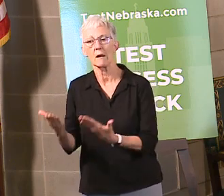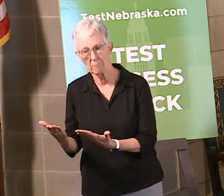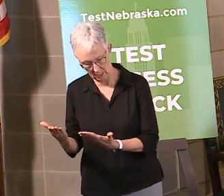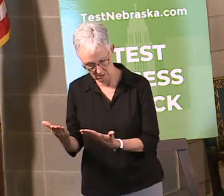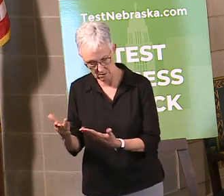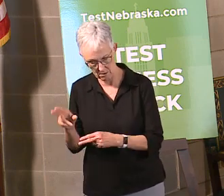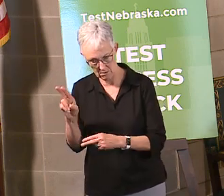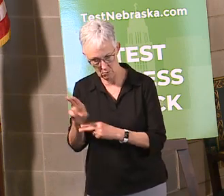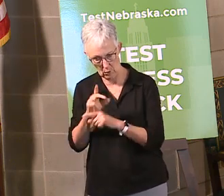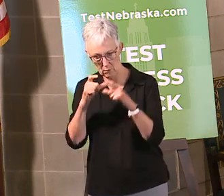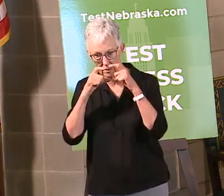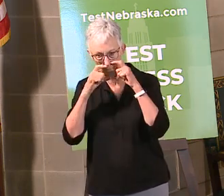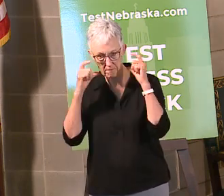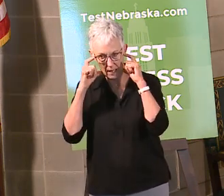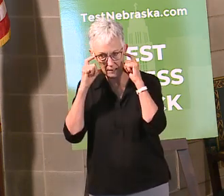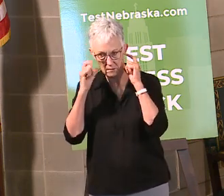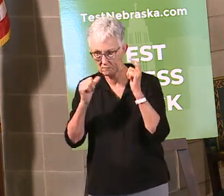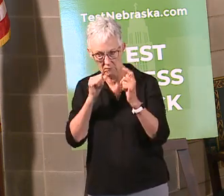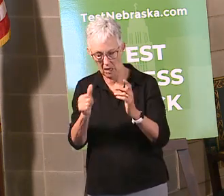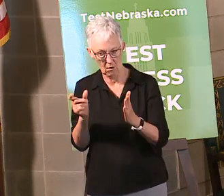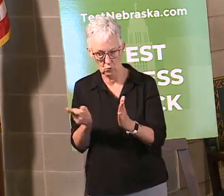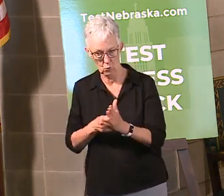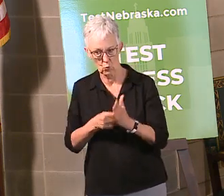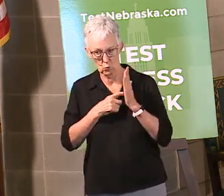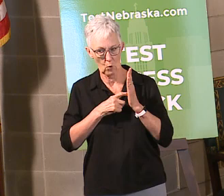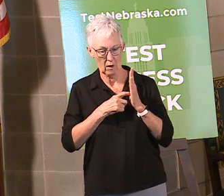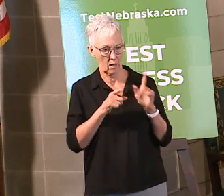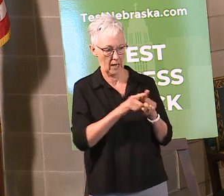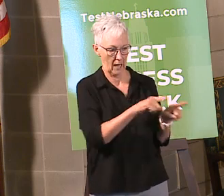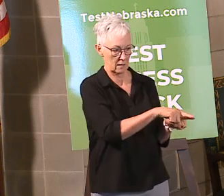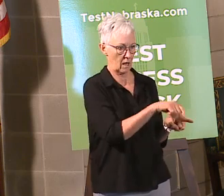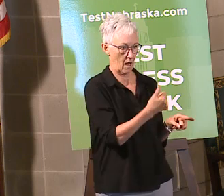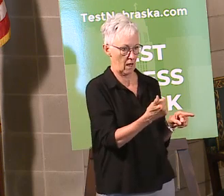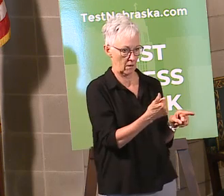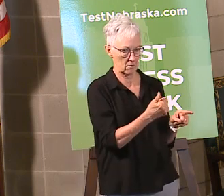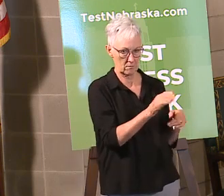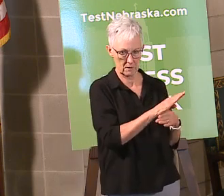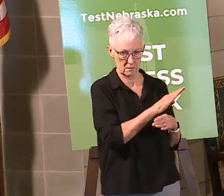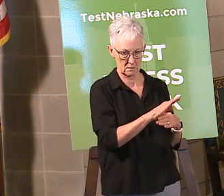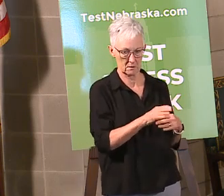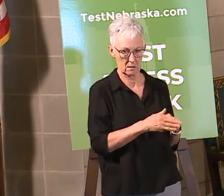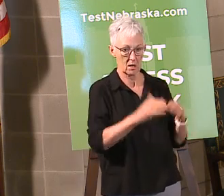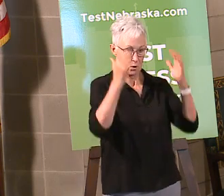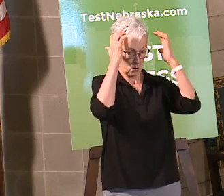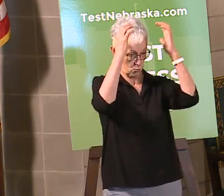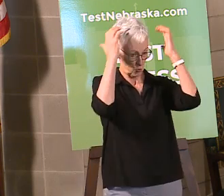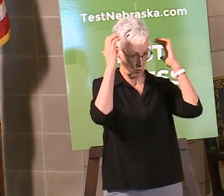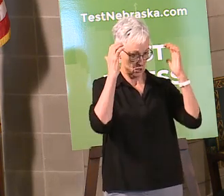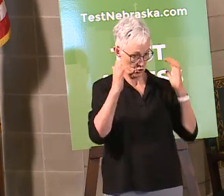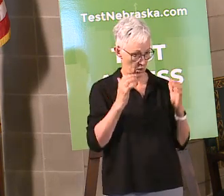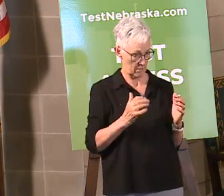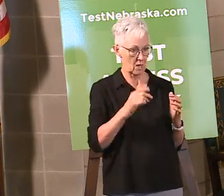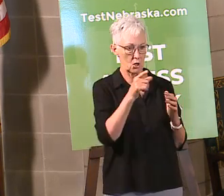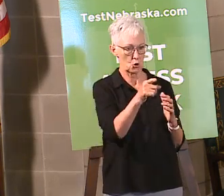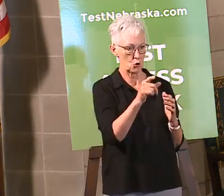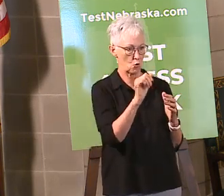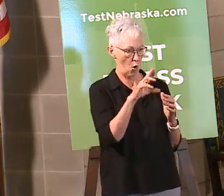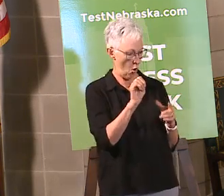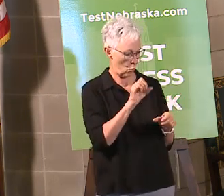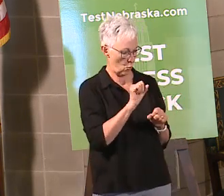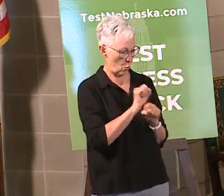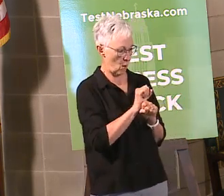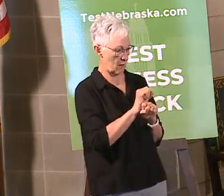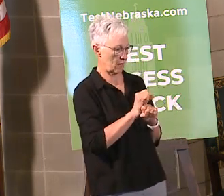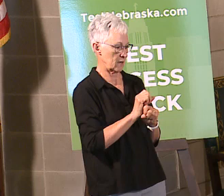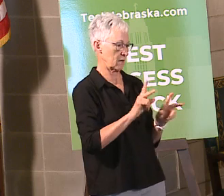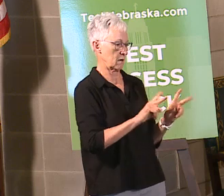those? And it boils down to that, again, when you've got the salon, you've got that really close contact on an extended period of time. We felt